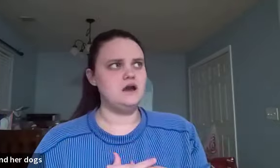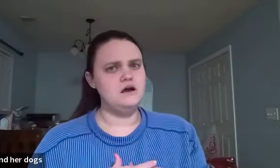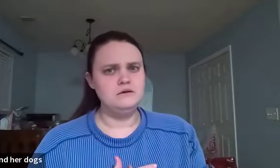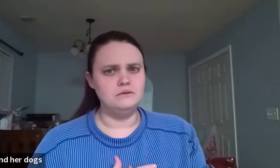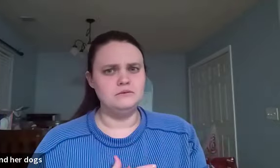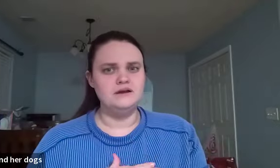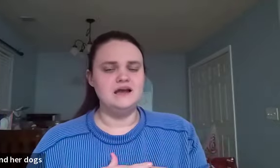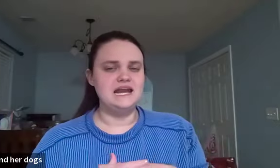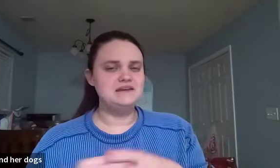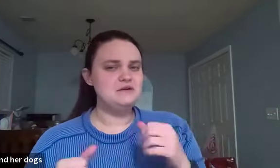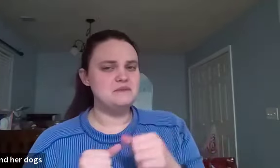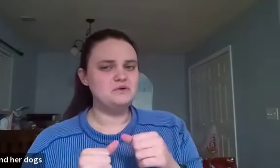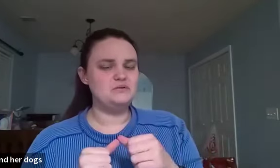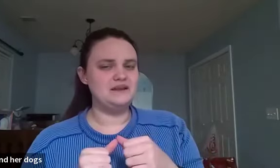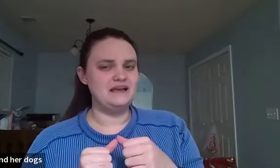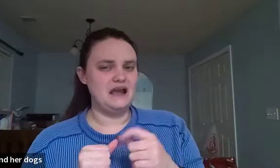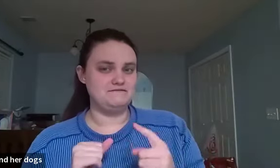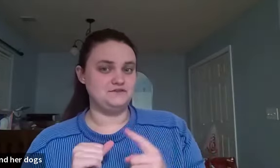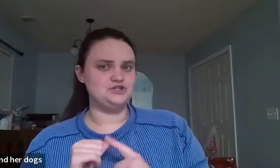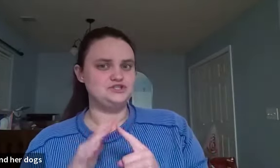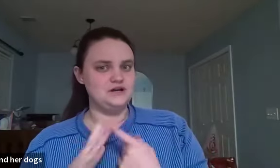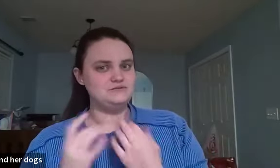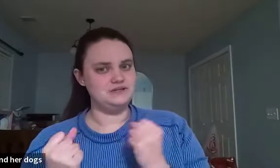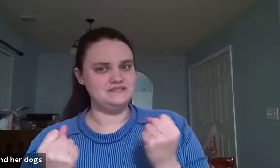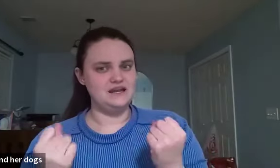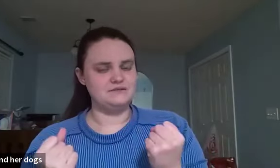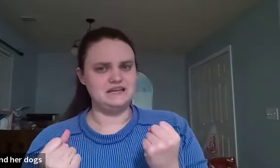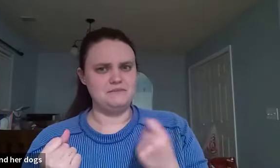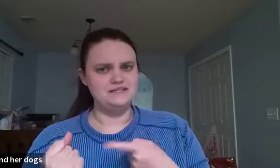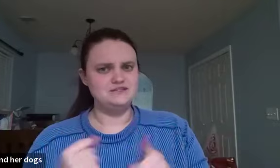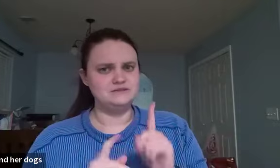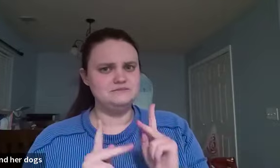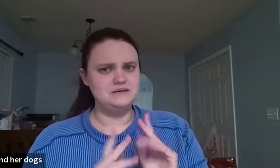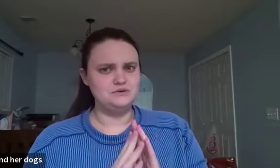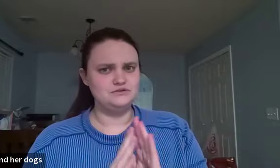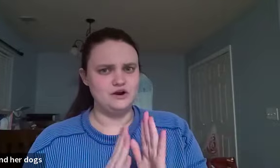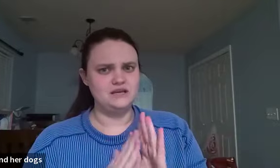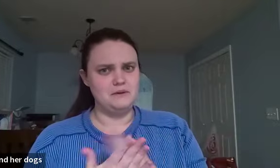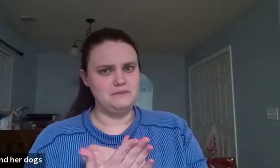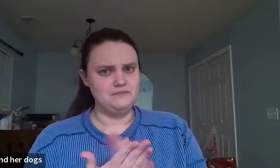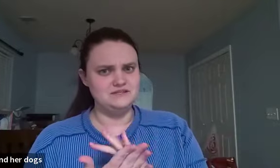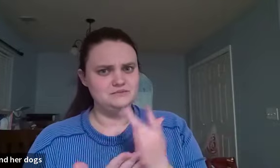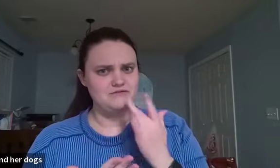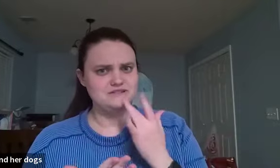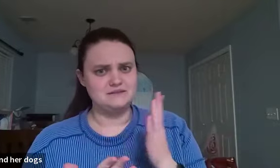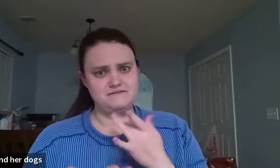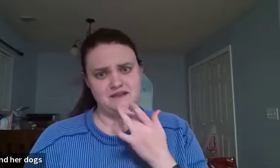like, oh. And I even remember when like I first started really signing, I was like, am I insulting people talking about my music preference and like my